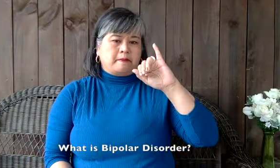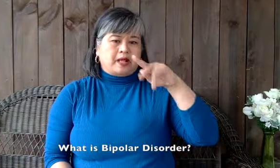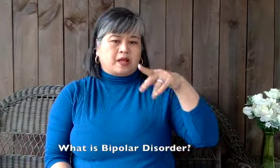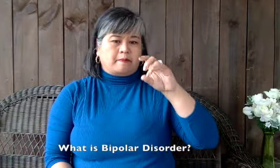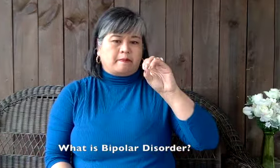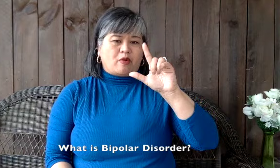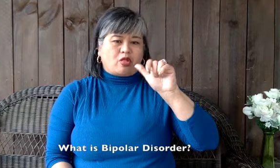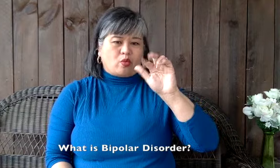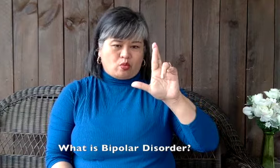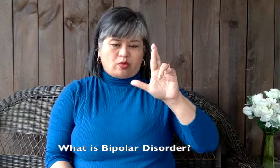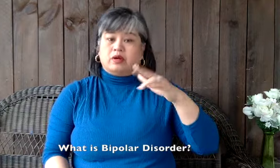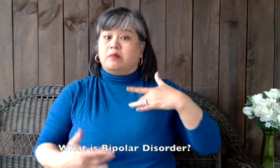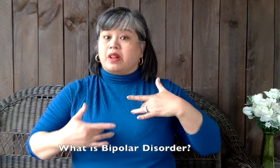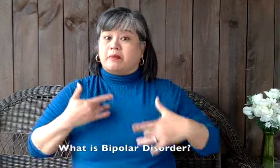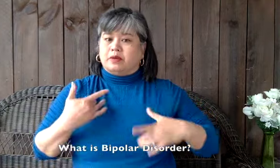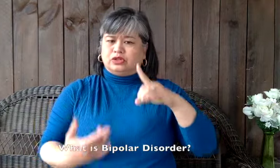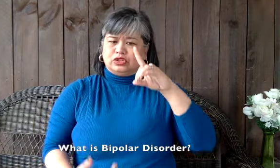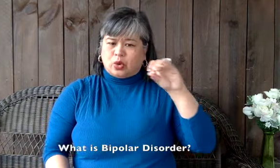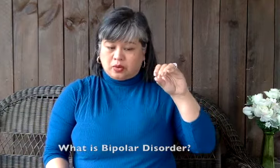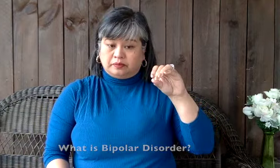What is bipolar disorder?